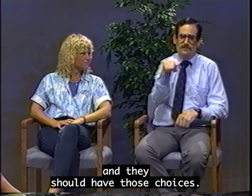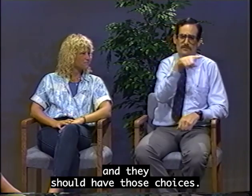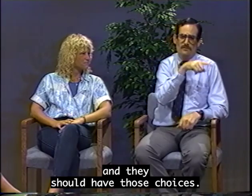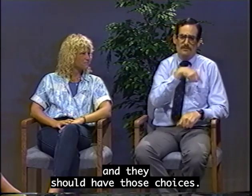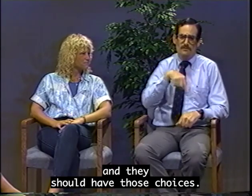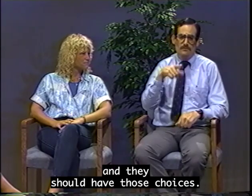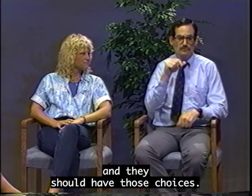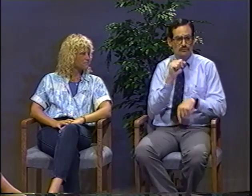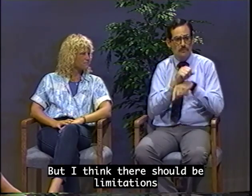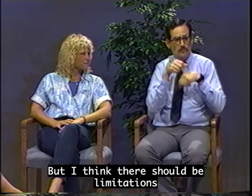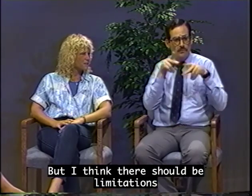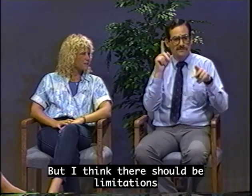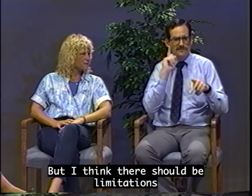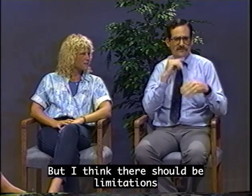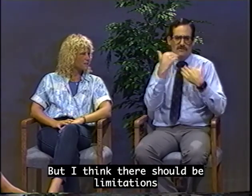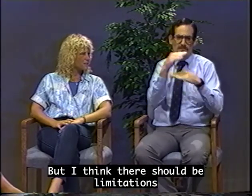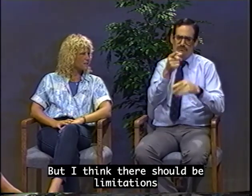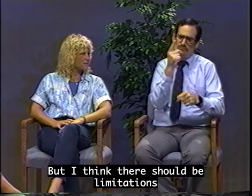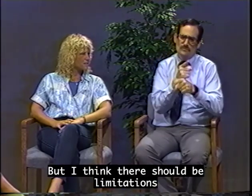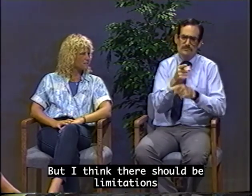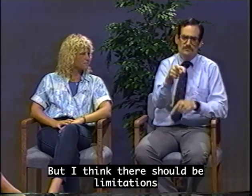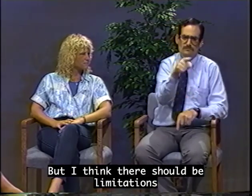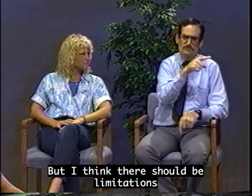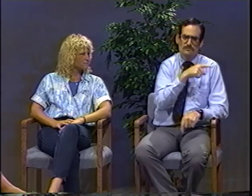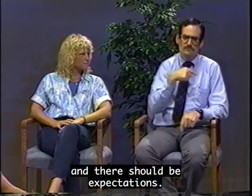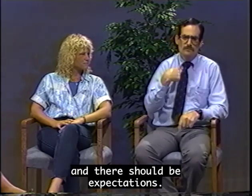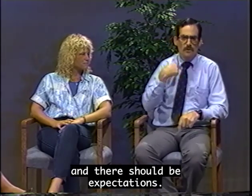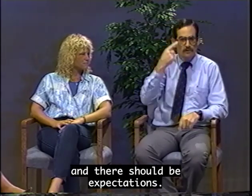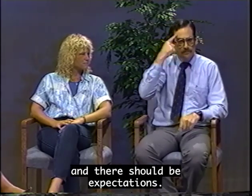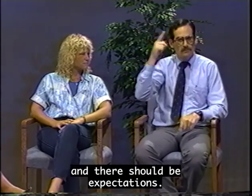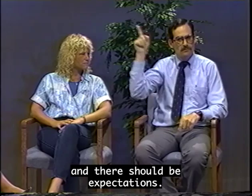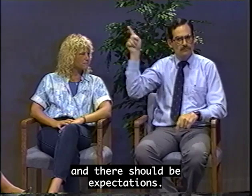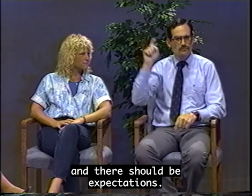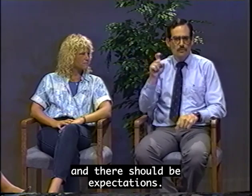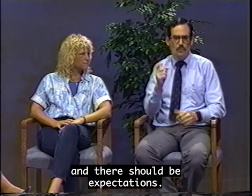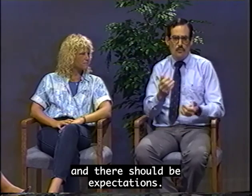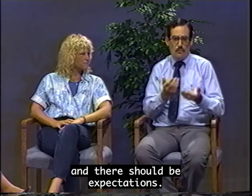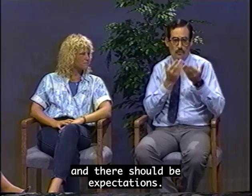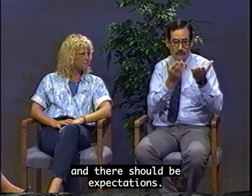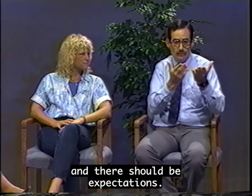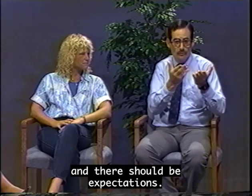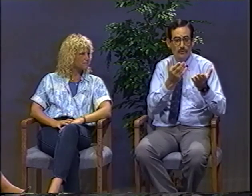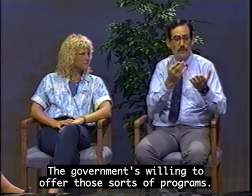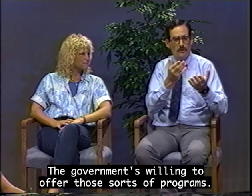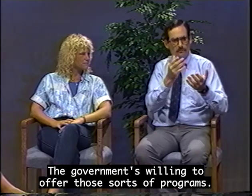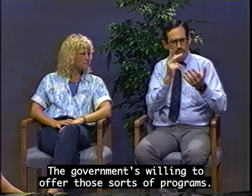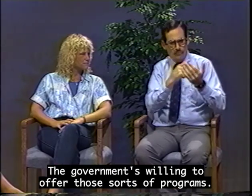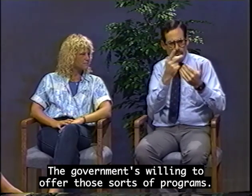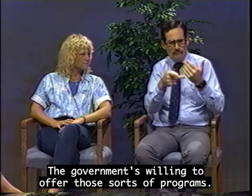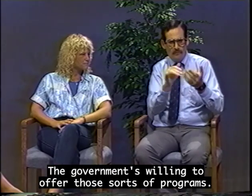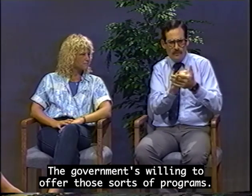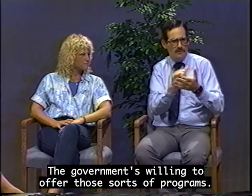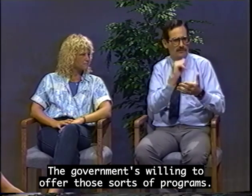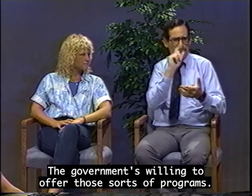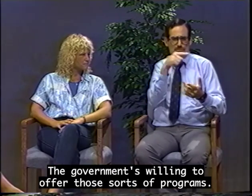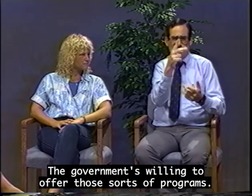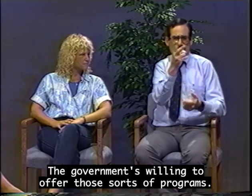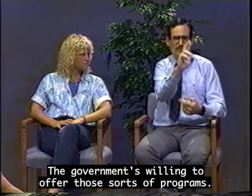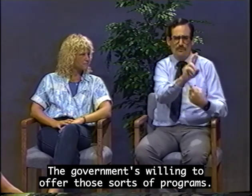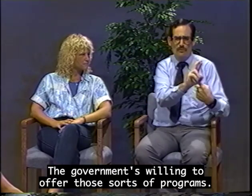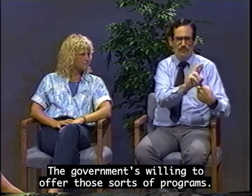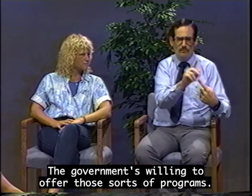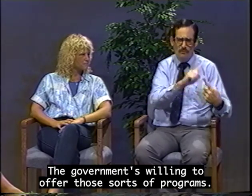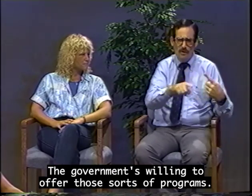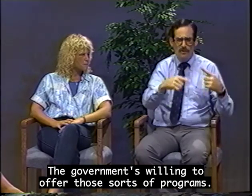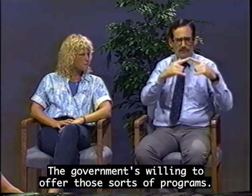and they should have those choices. But I think there should be limitations and there should be expectations. The government's willing to